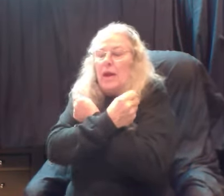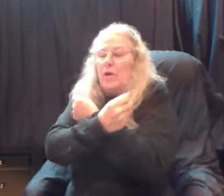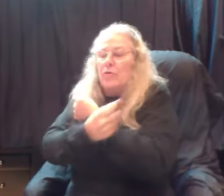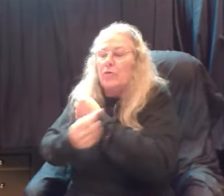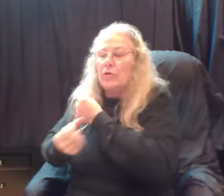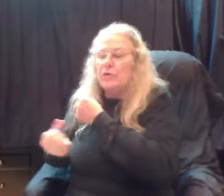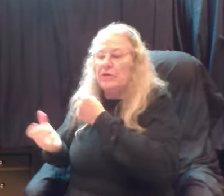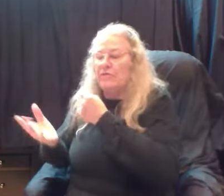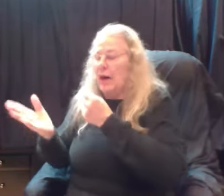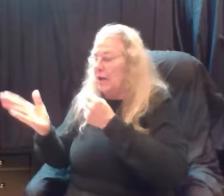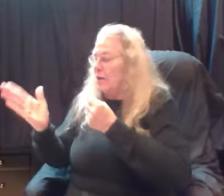Crucified.